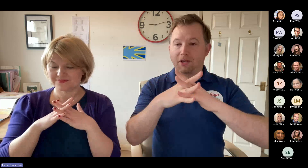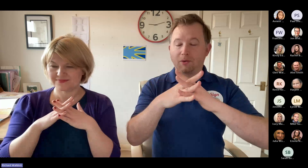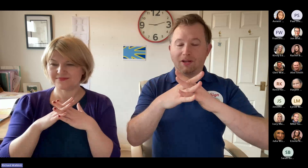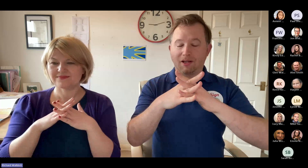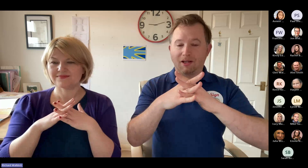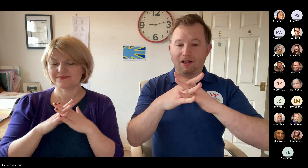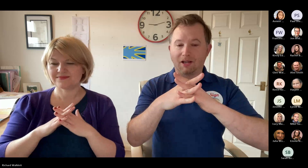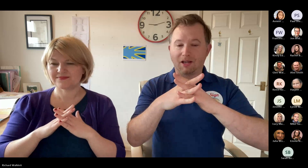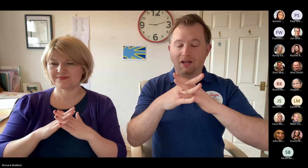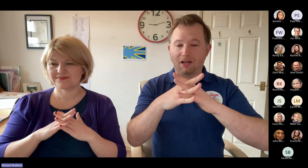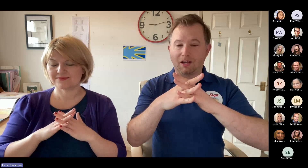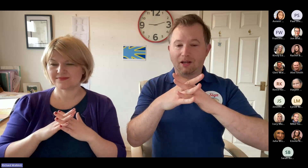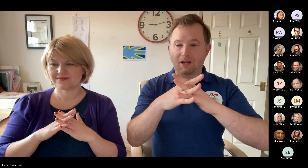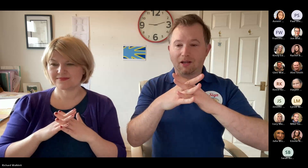W.